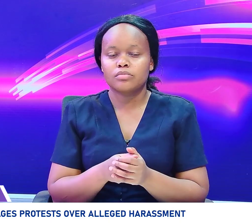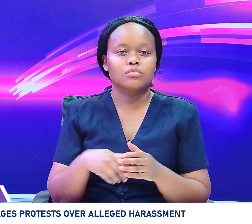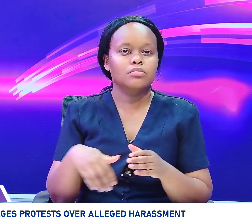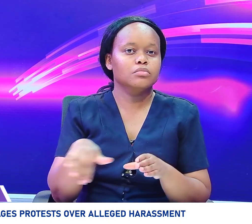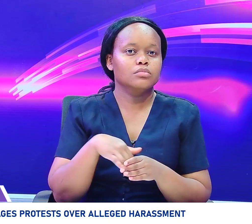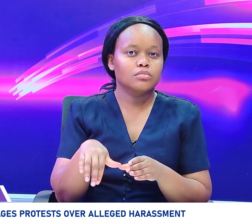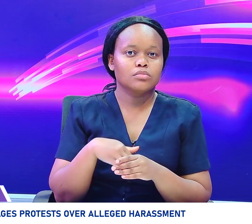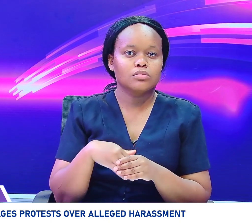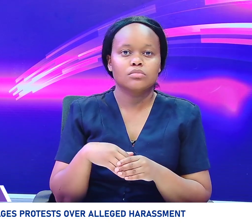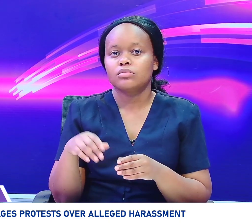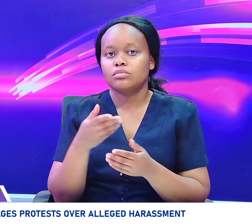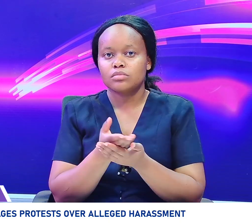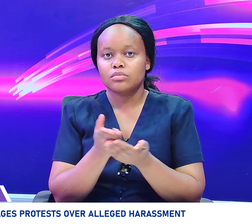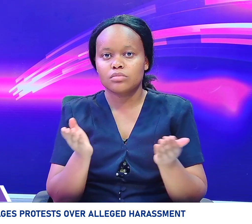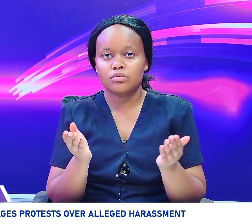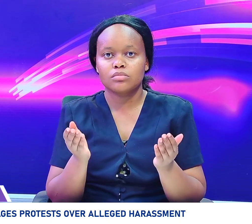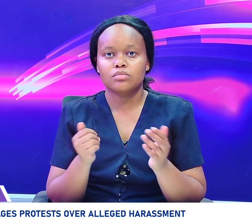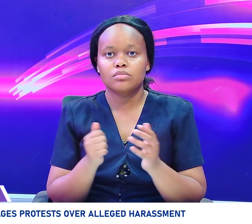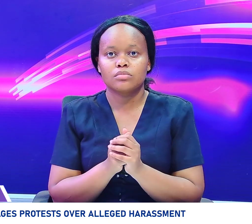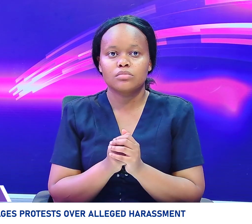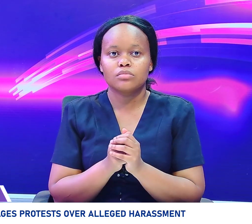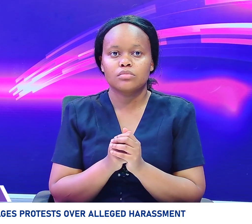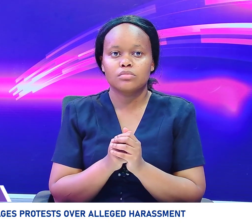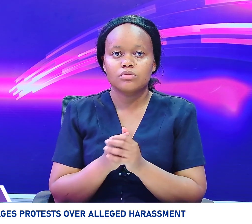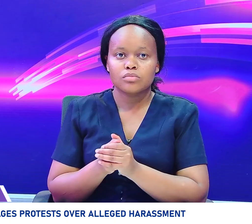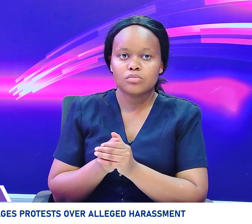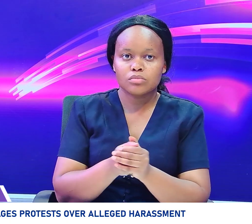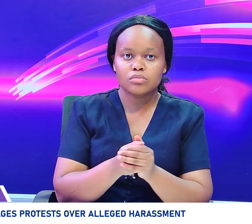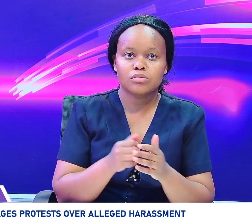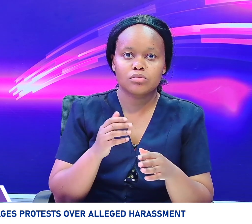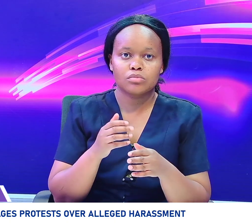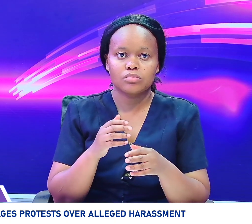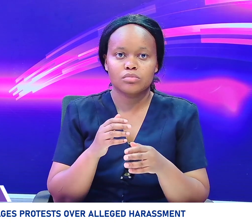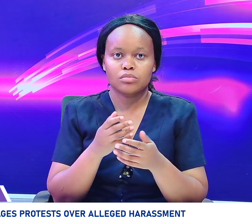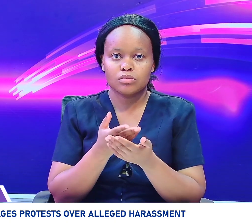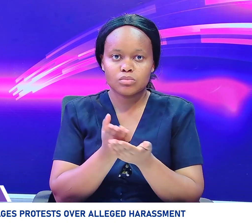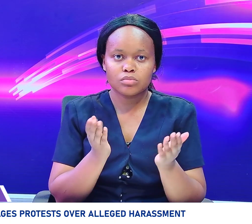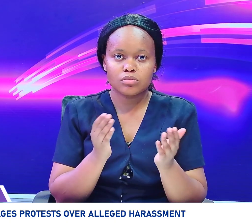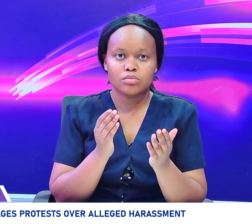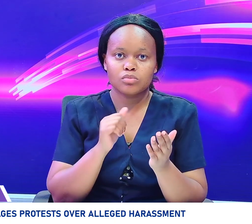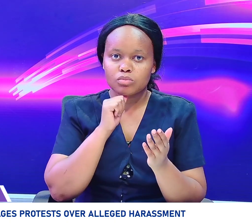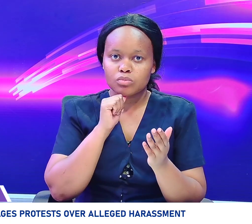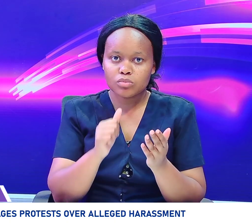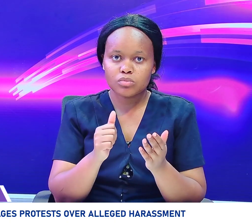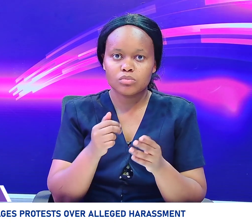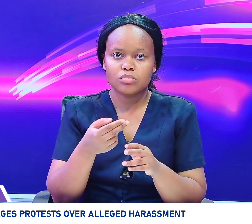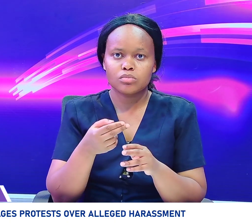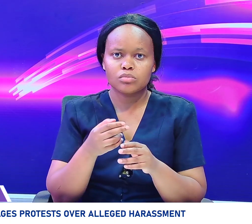community members, accusing them of operating illegally and forcing them out of mining sites. They claim